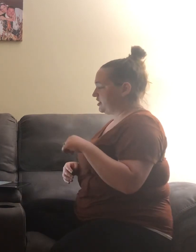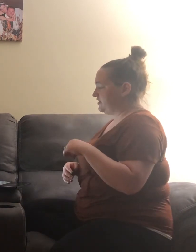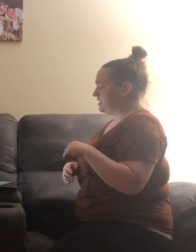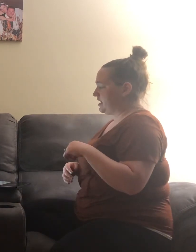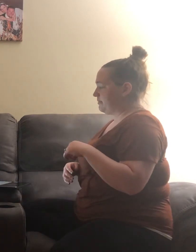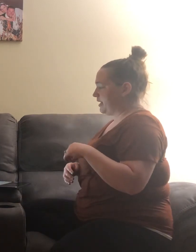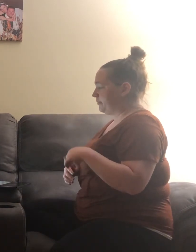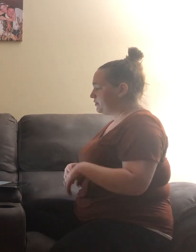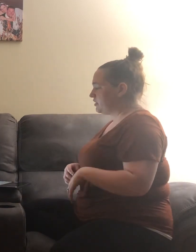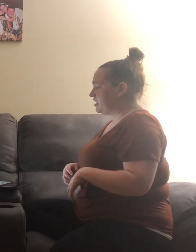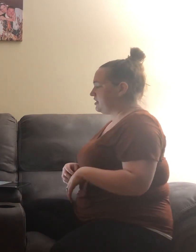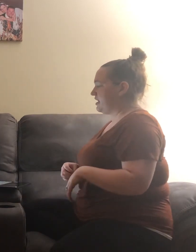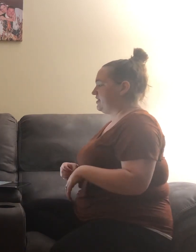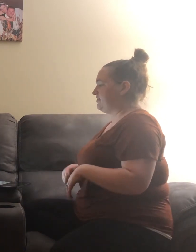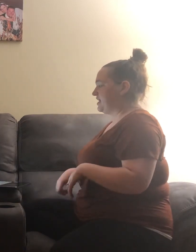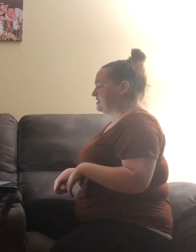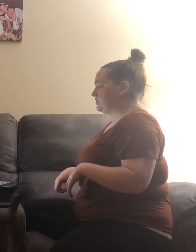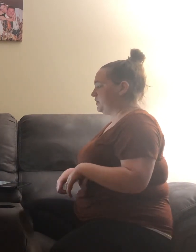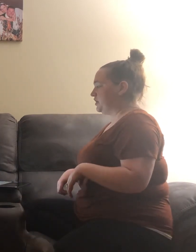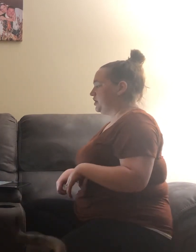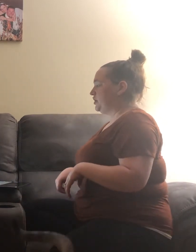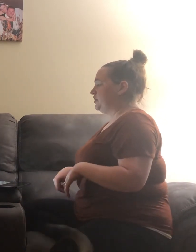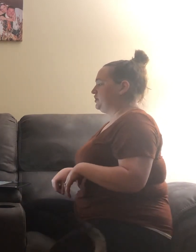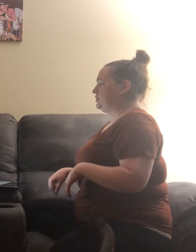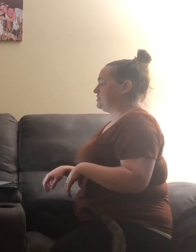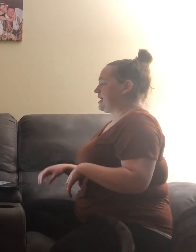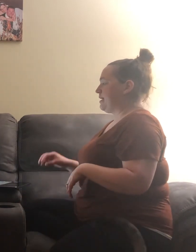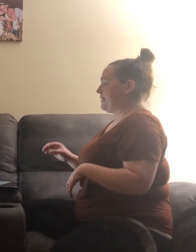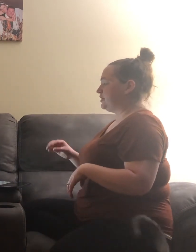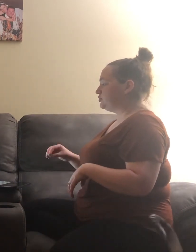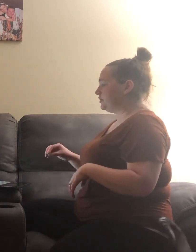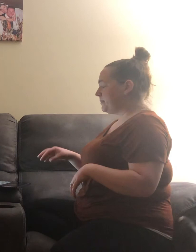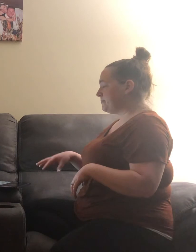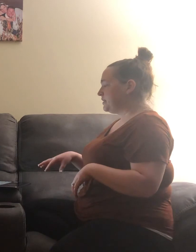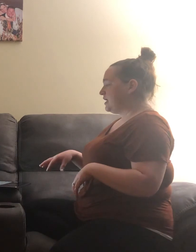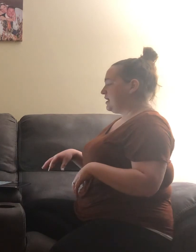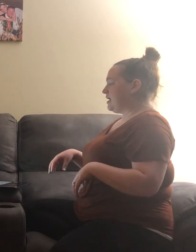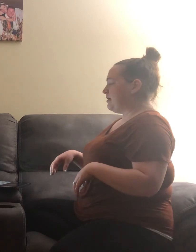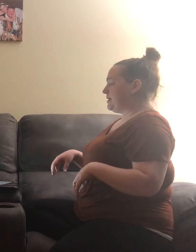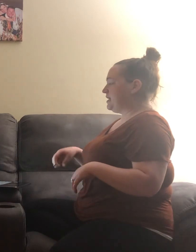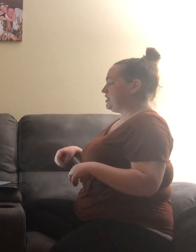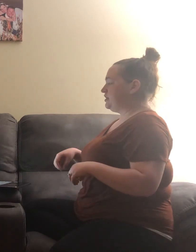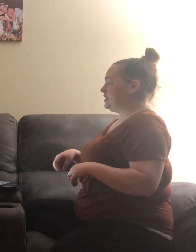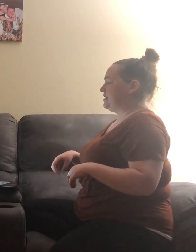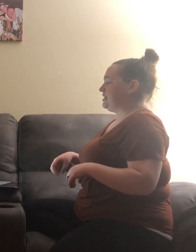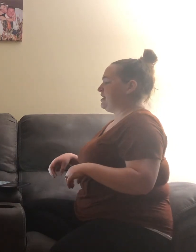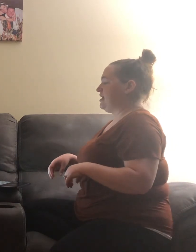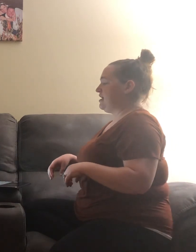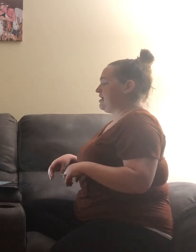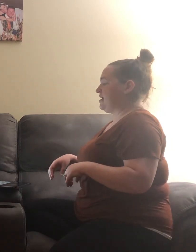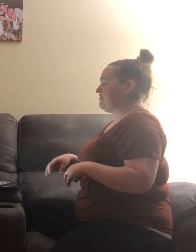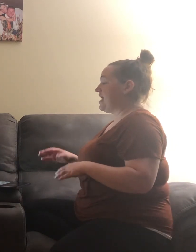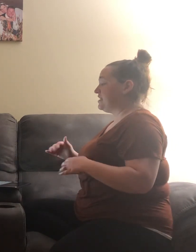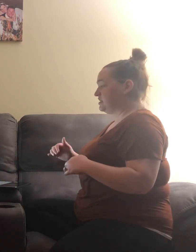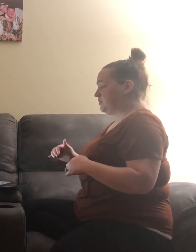the albuterol, and then if that doesn't work, you're going to use the ipratropium inhaler, and then if that doesn't work